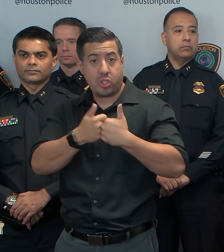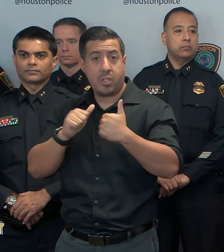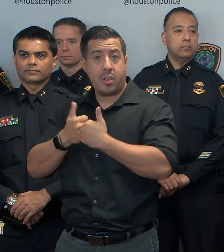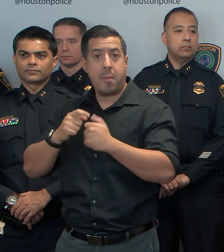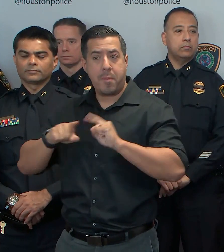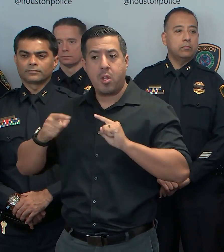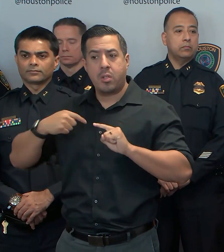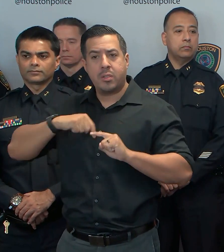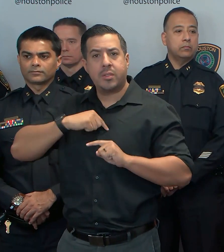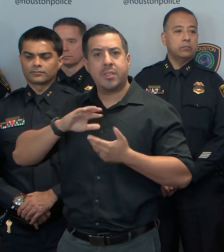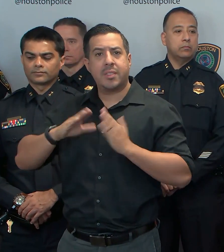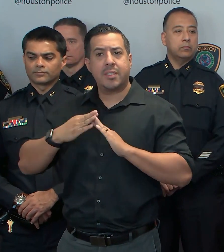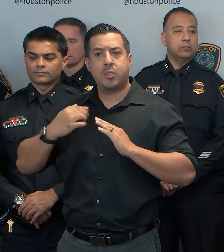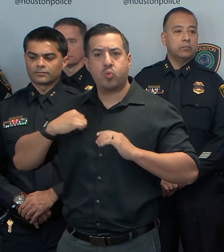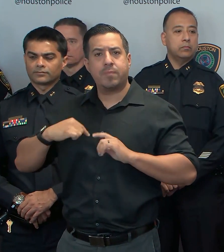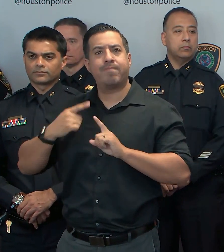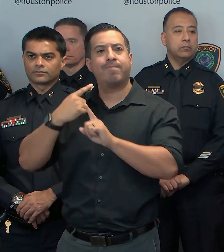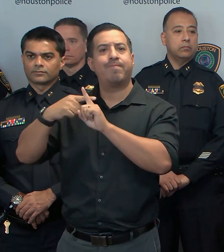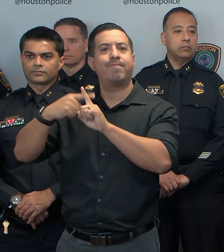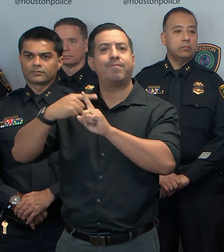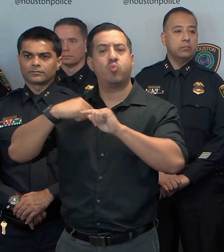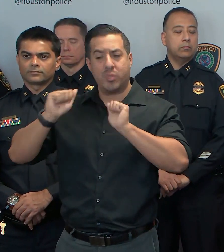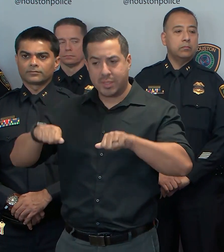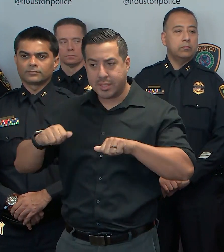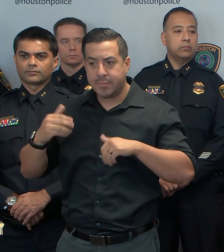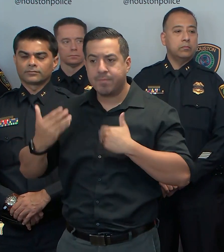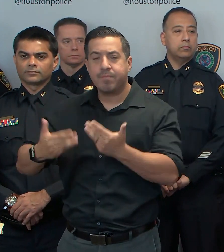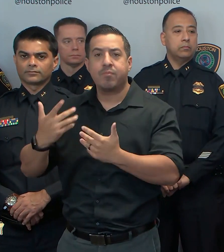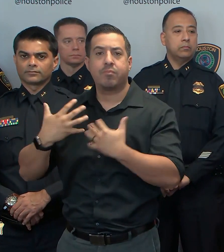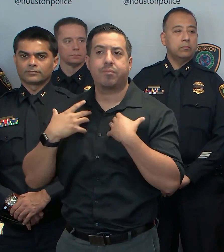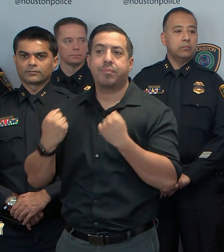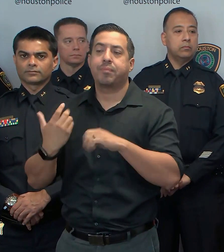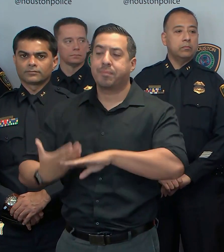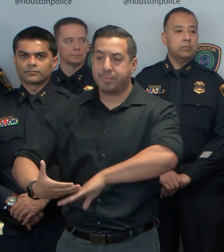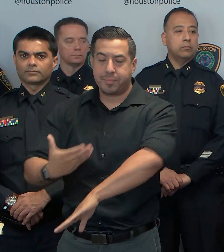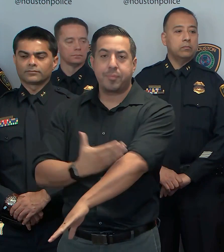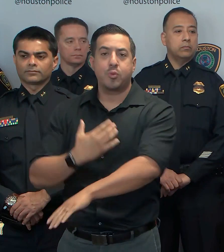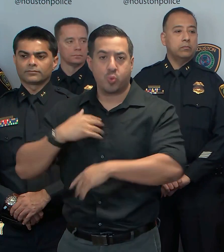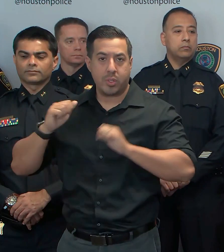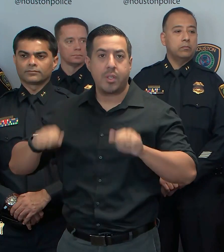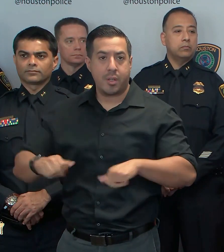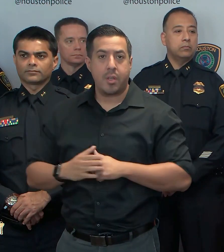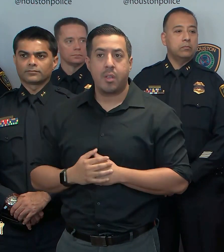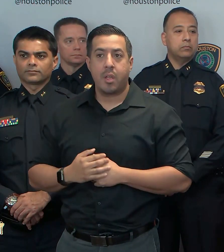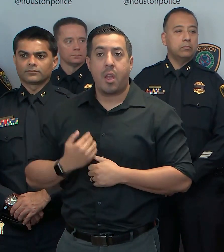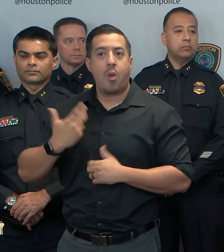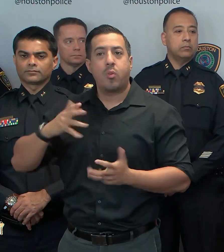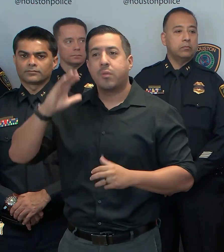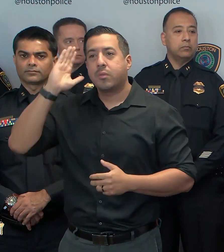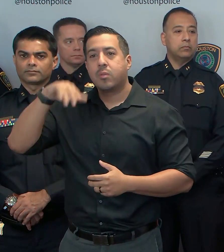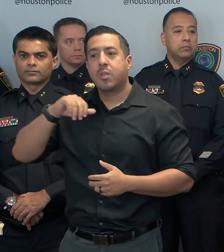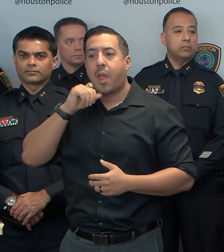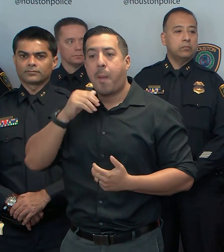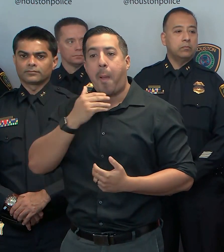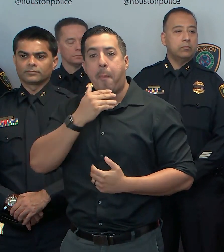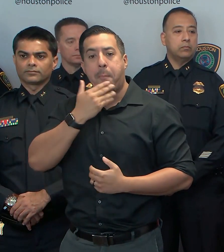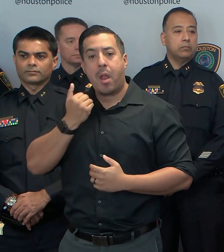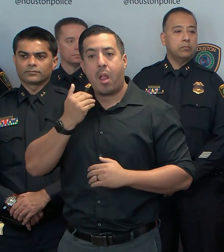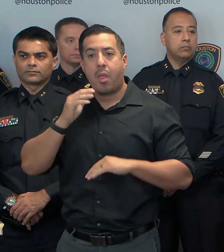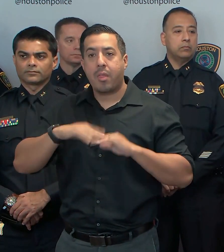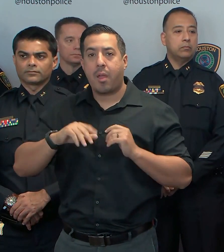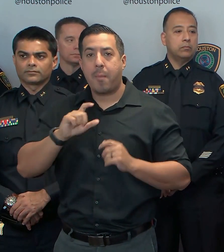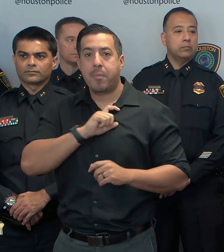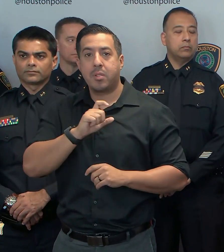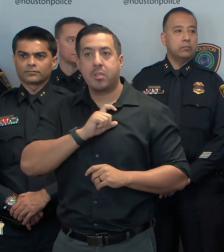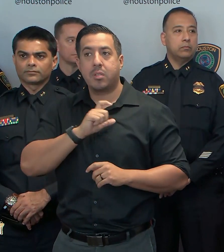can-do city. And we are resilient, and we will get through this together. I know there's not a better police force